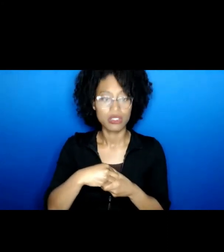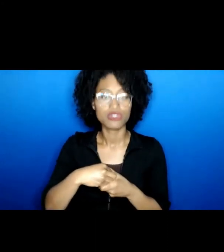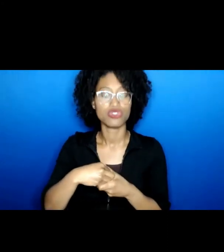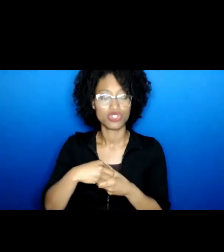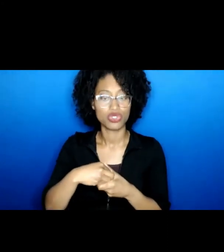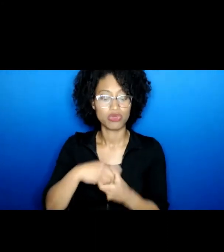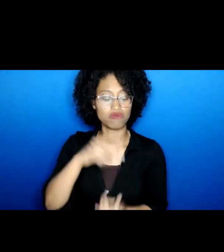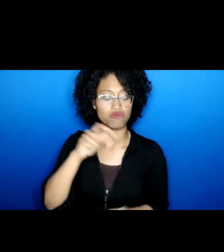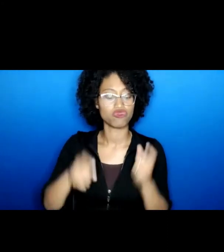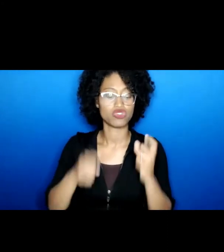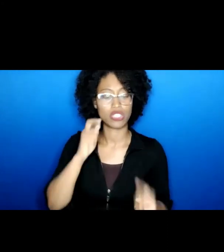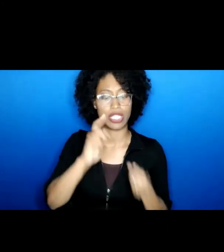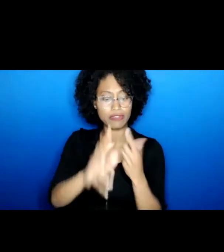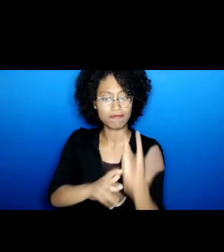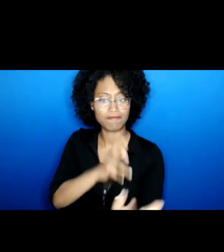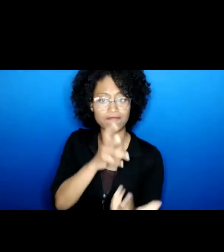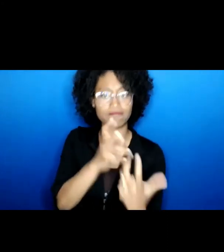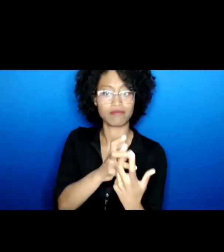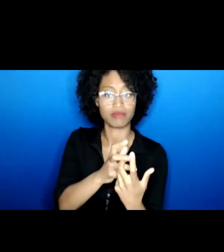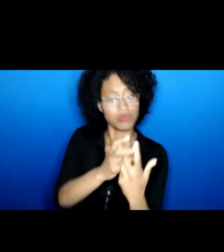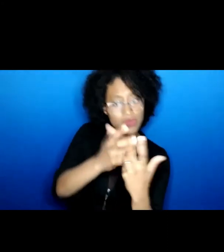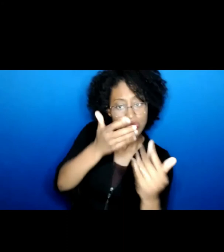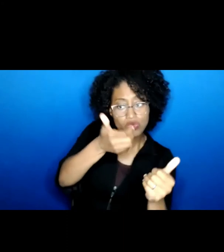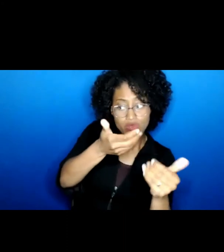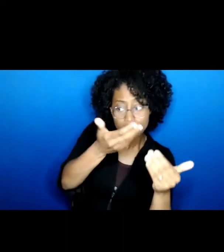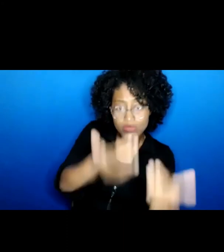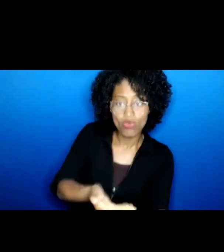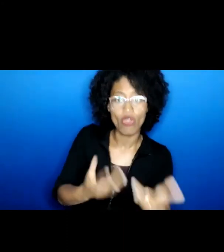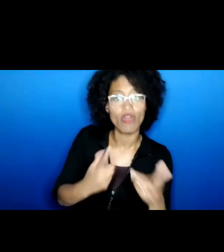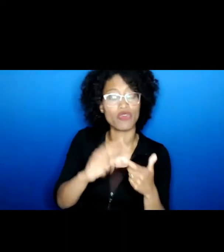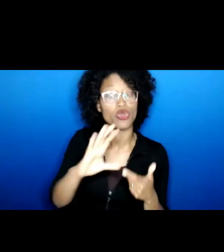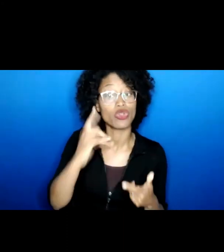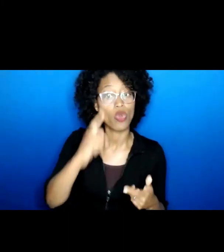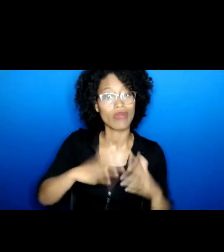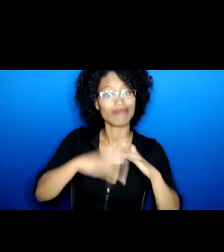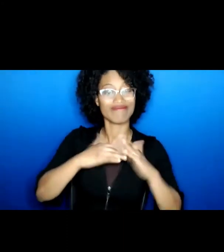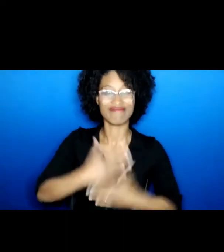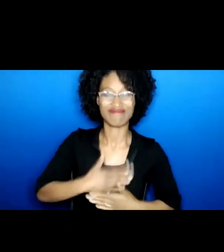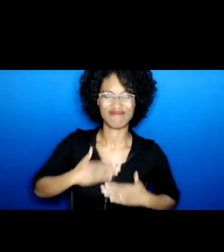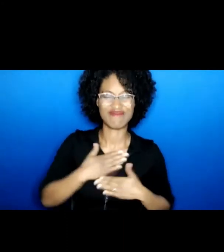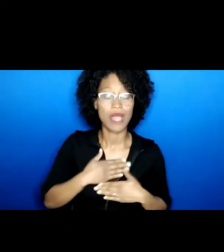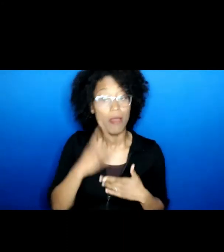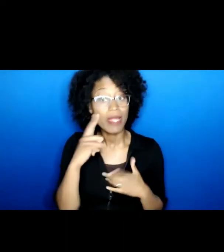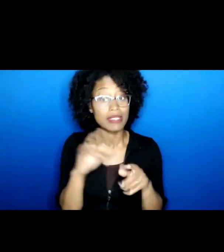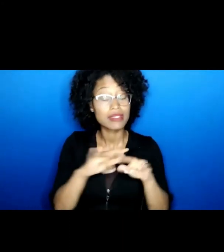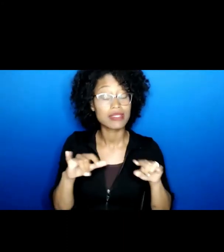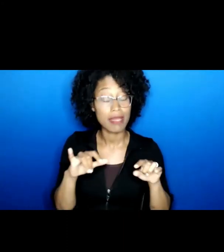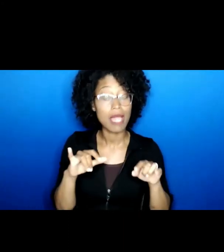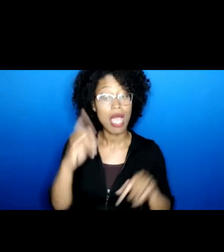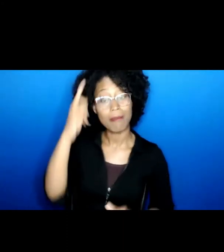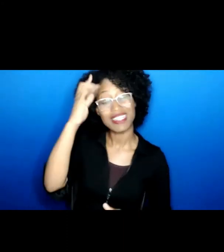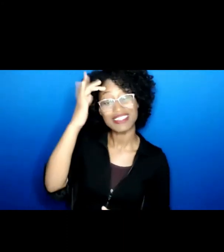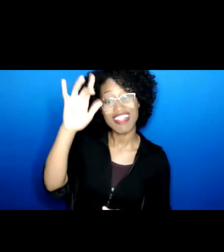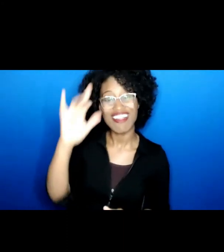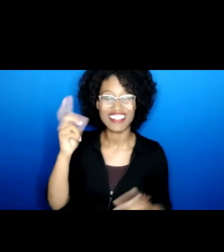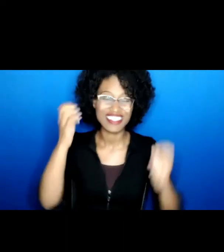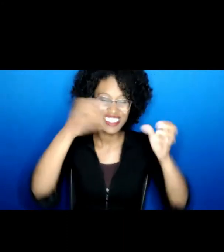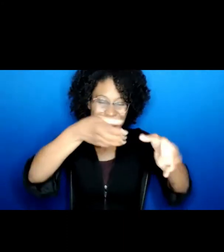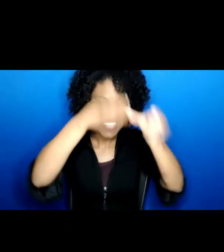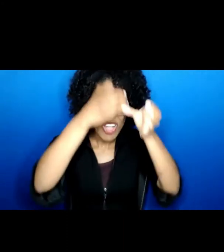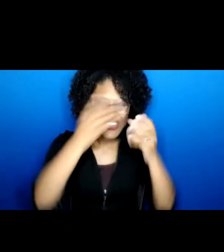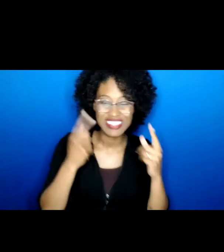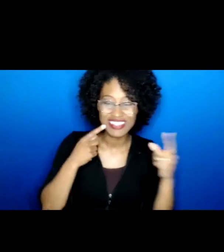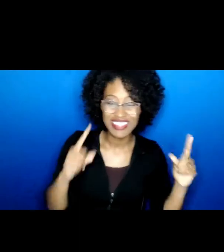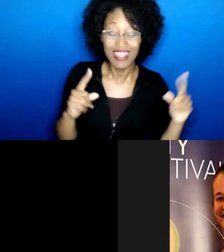for your enjoyment as well as intellectual and scholarly and research success as we possibly can.